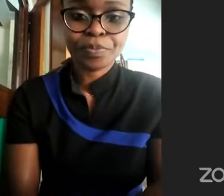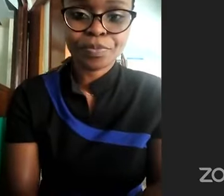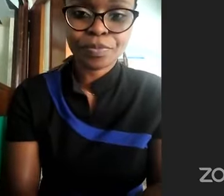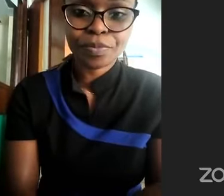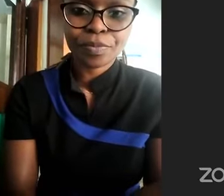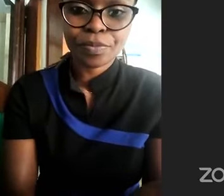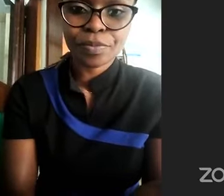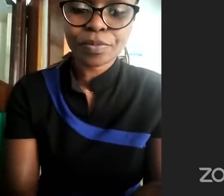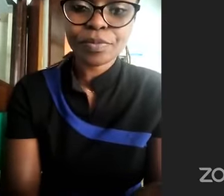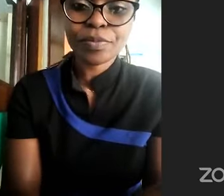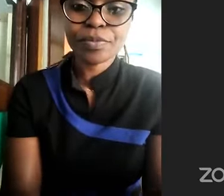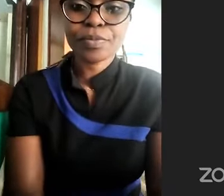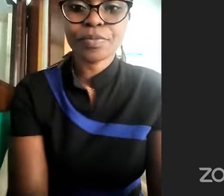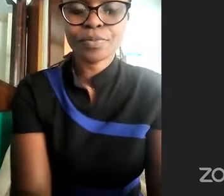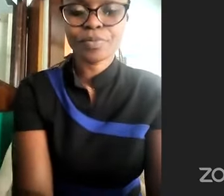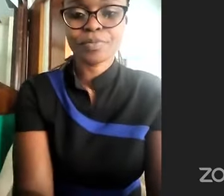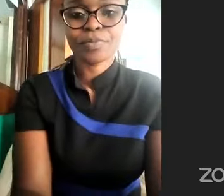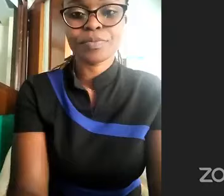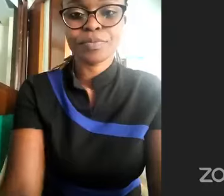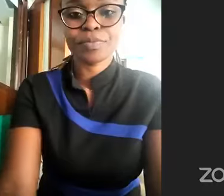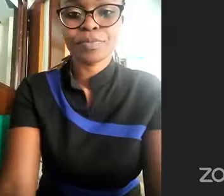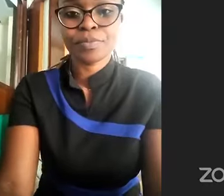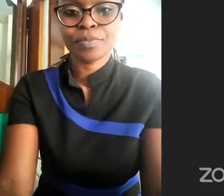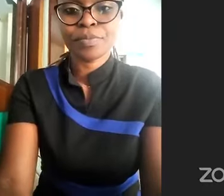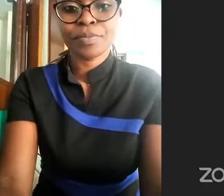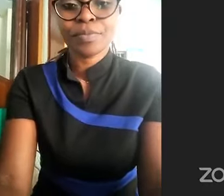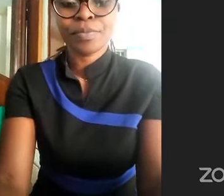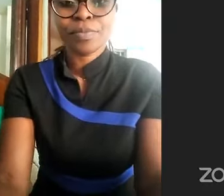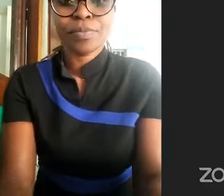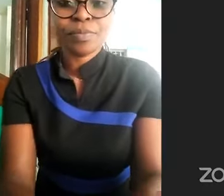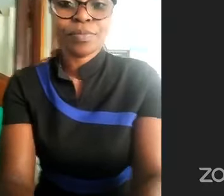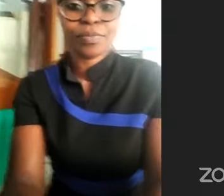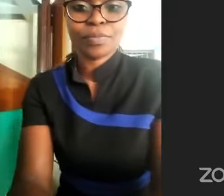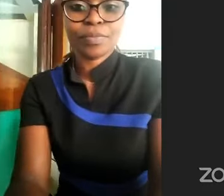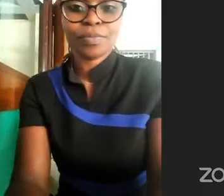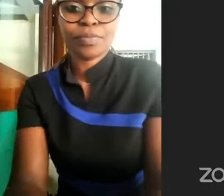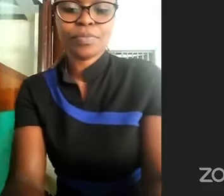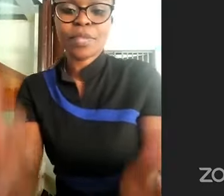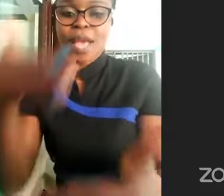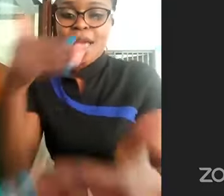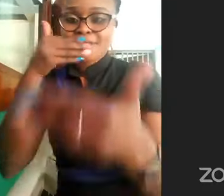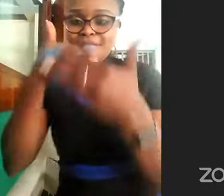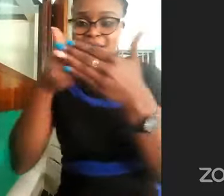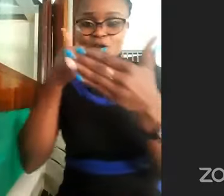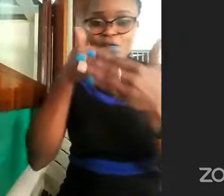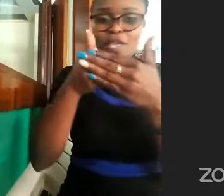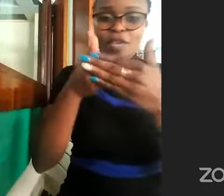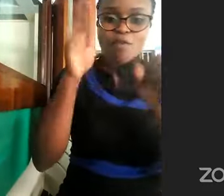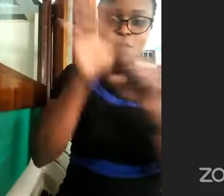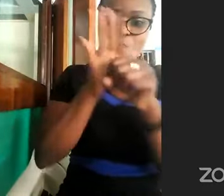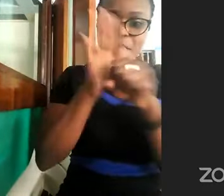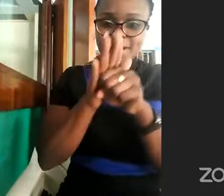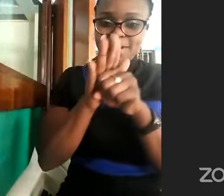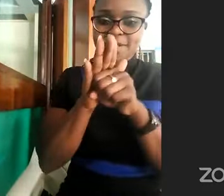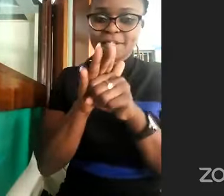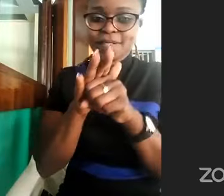Thank you so much, and we really appreciate it. I hope you are still learning. If I was in a position, I'll invite